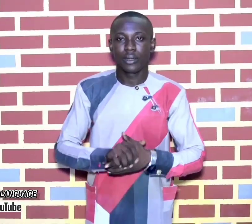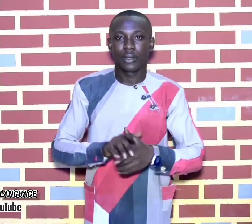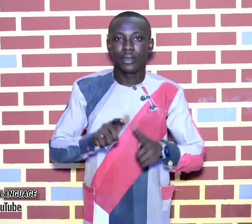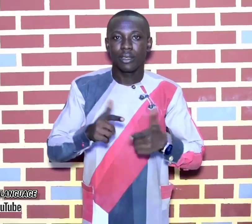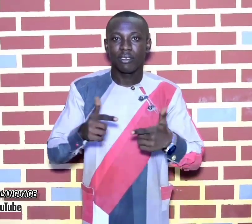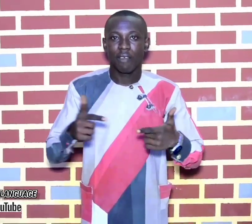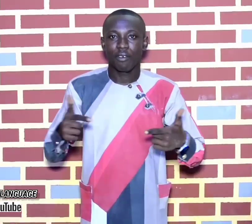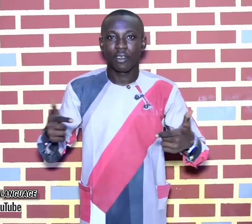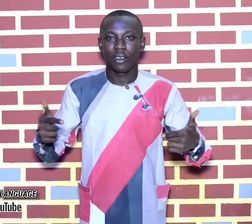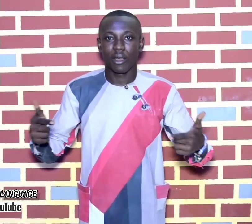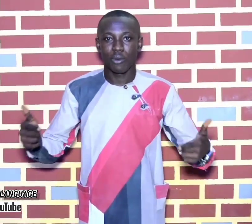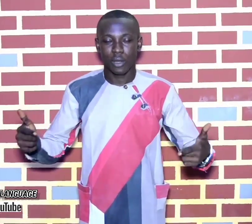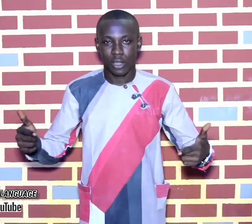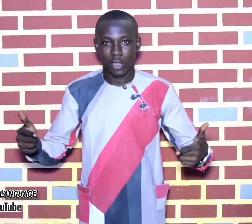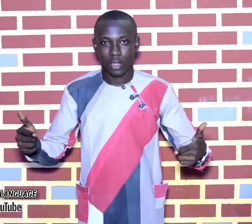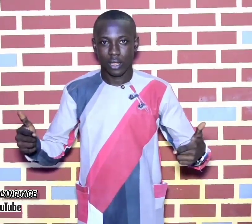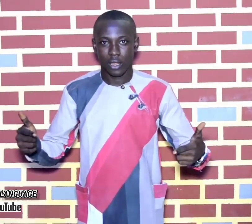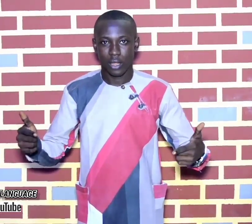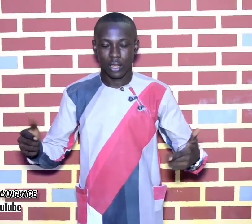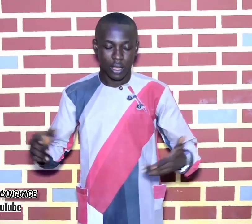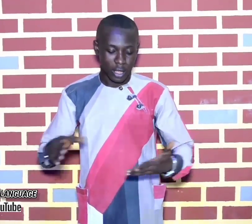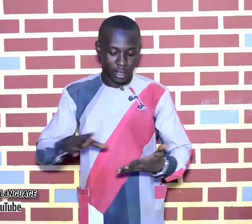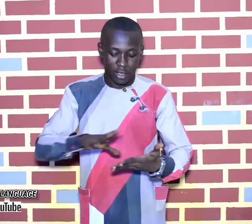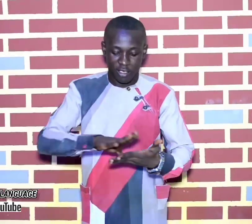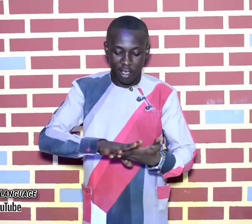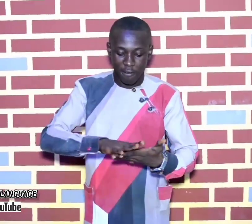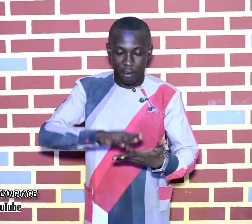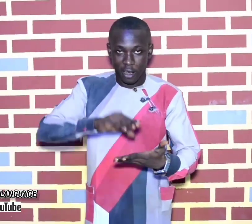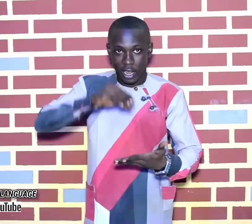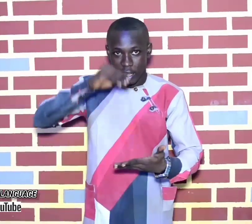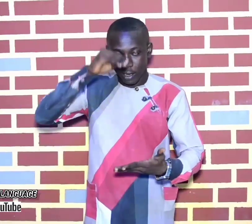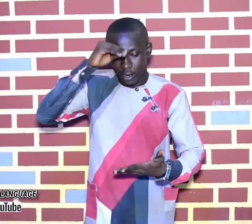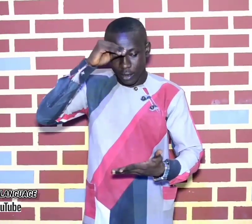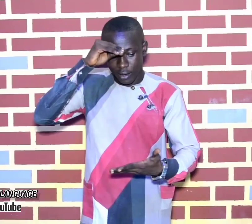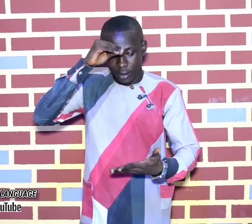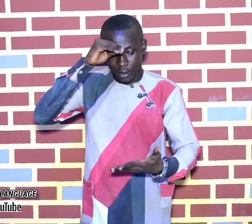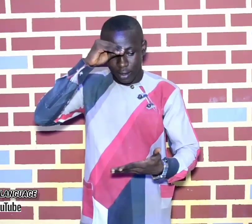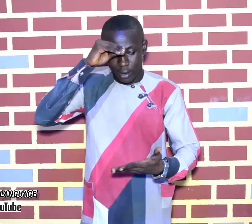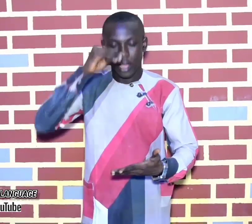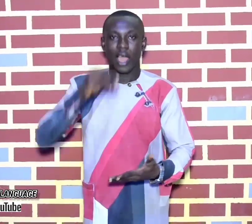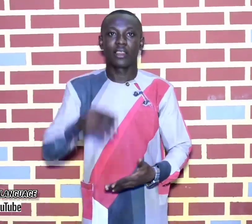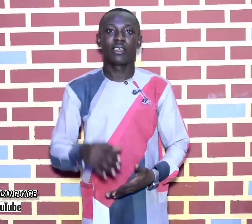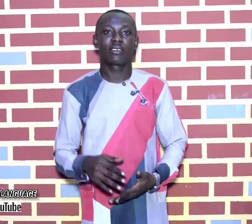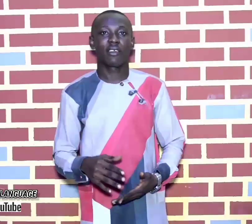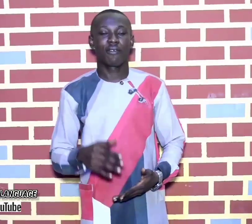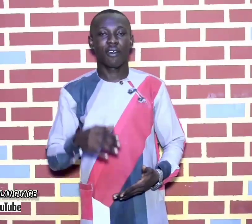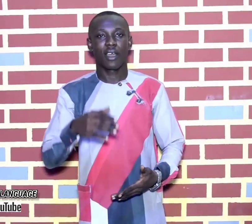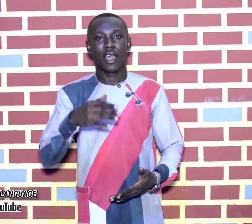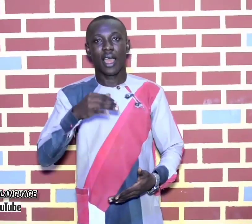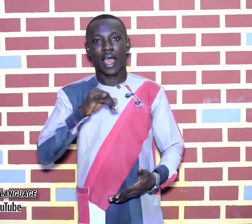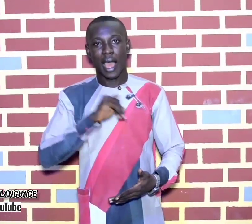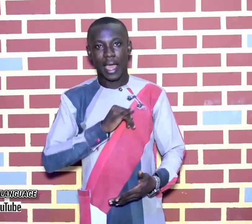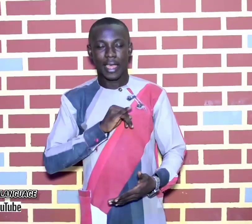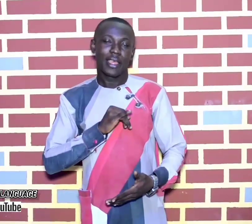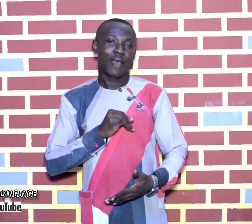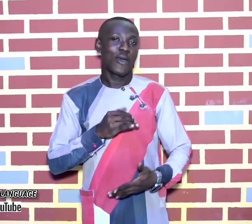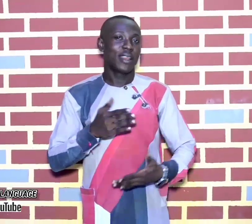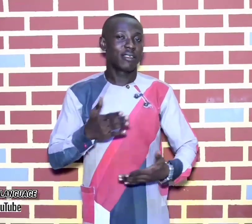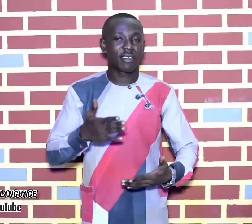This is sign for language. This is sign for learn. And this is sign for I. Why this is sign